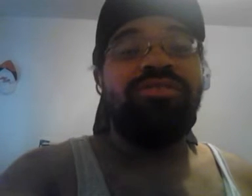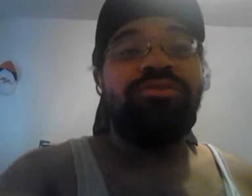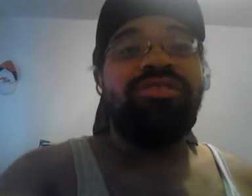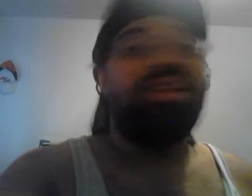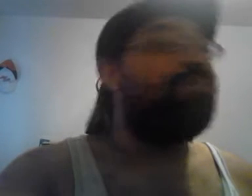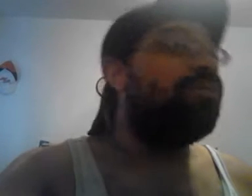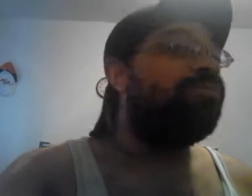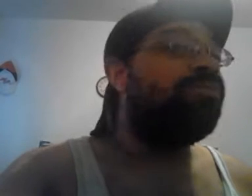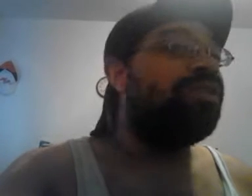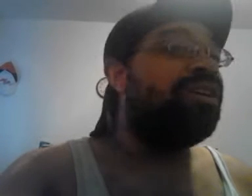to